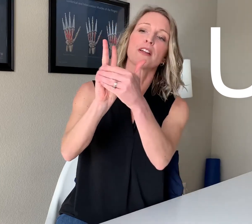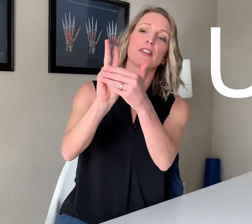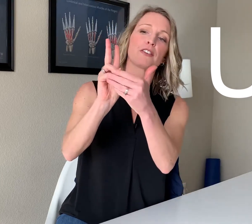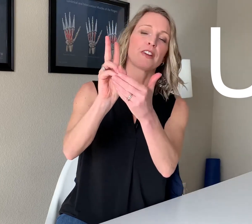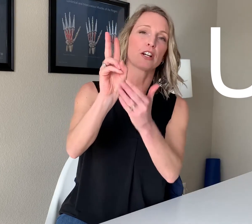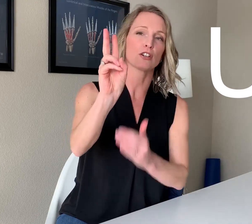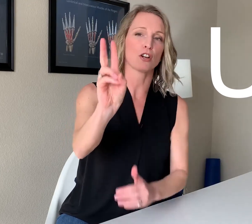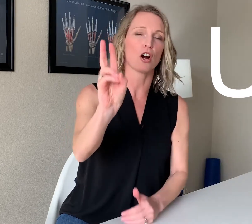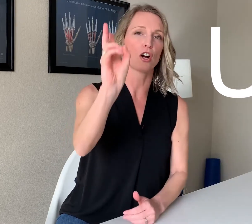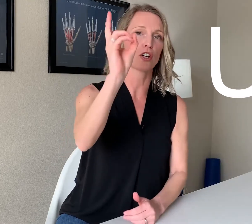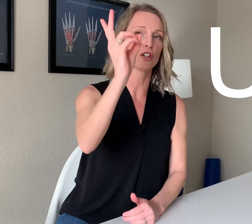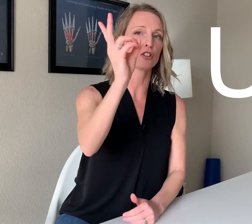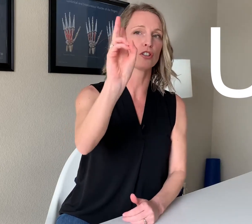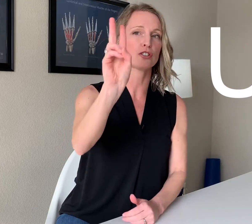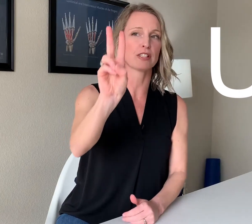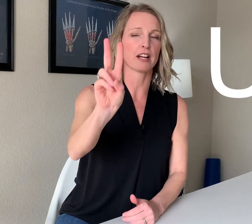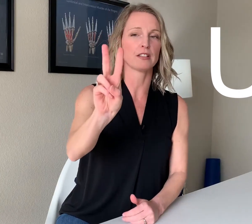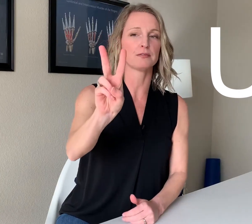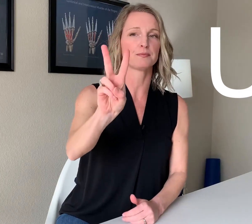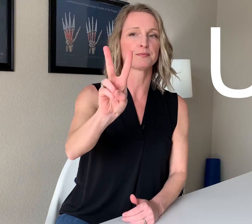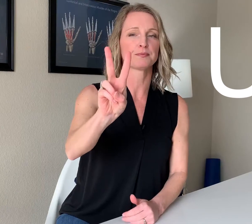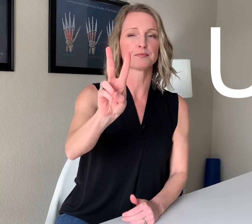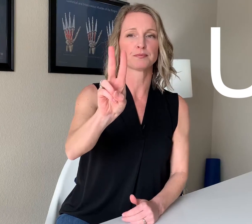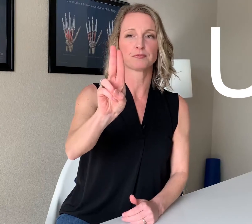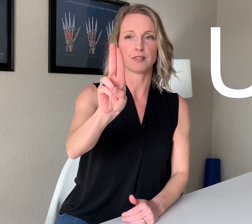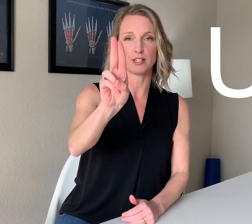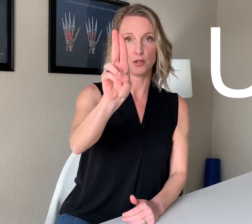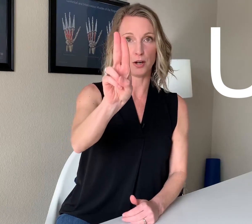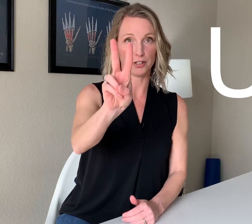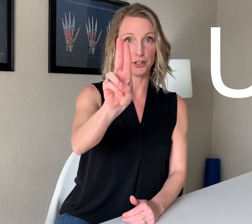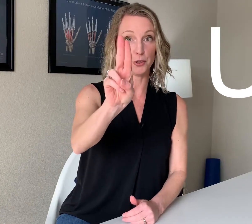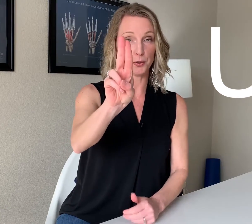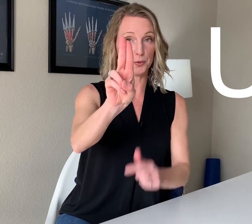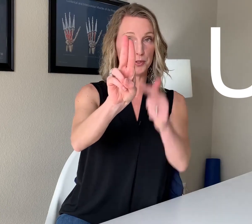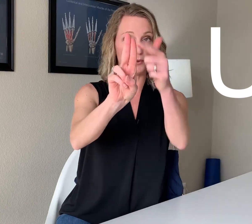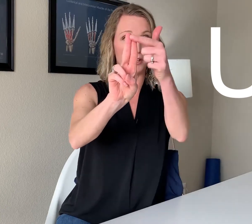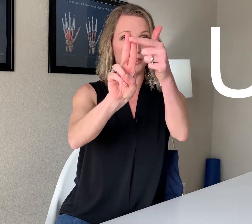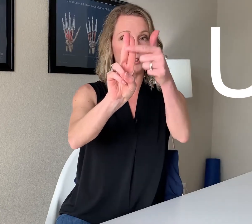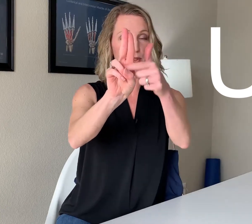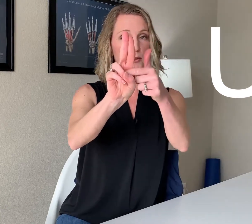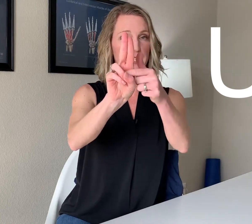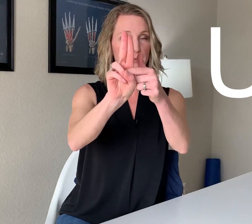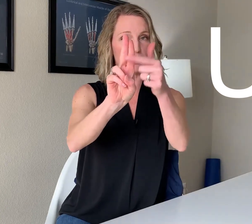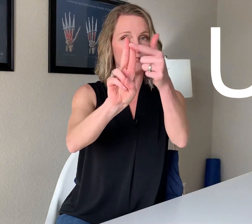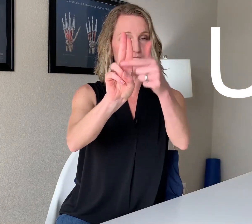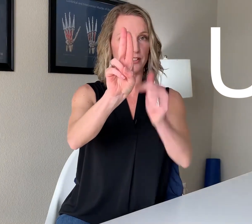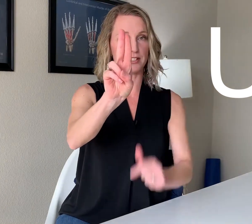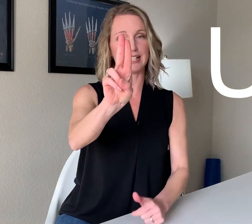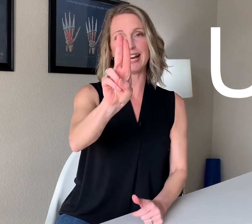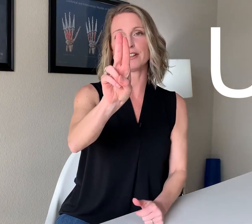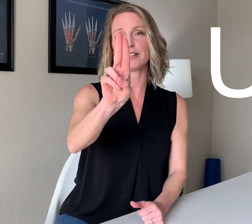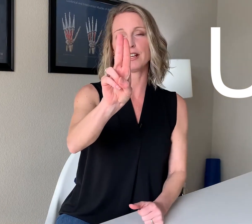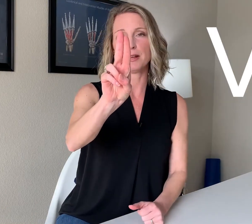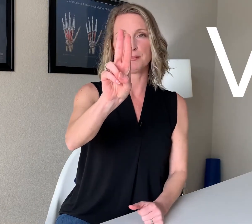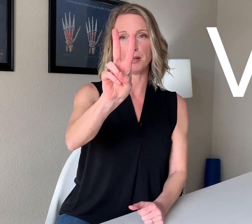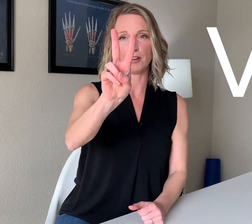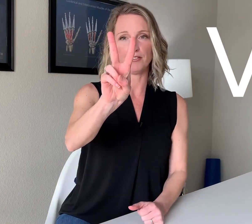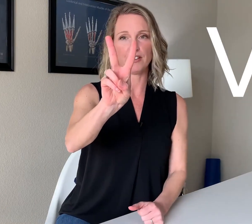other fingers are curled down into our U. So our U is with the fingers together, but our